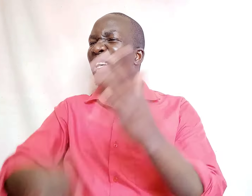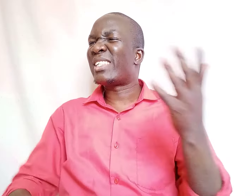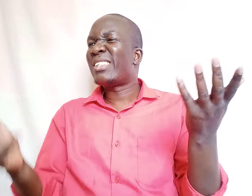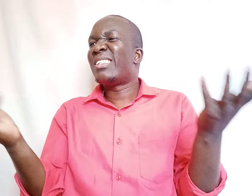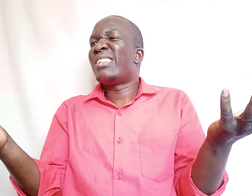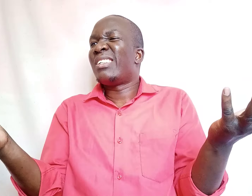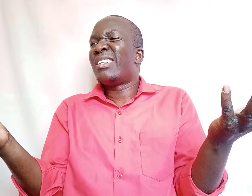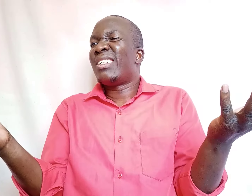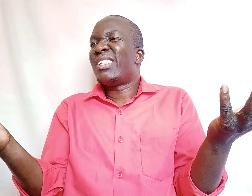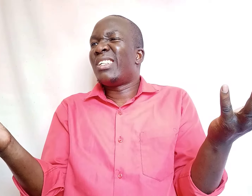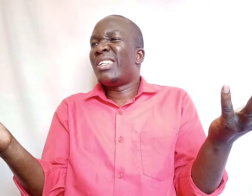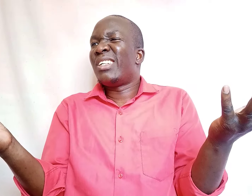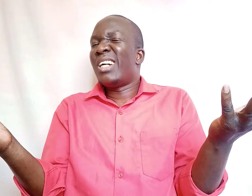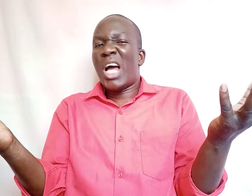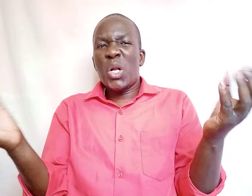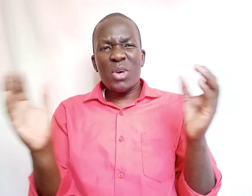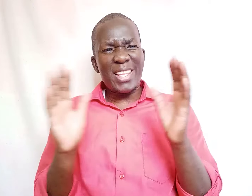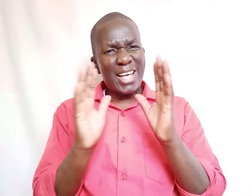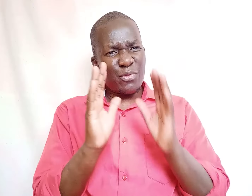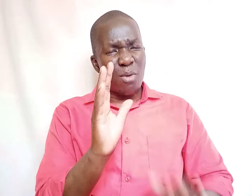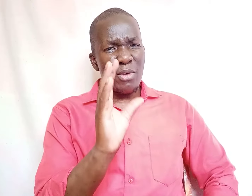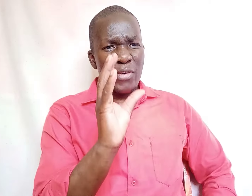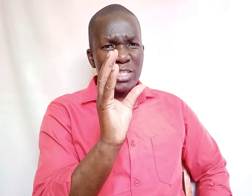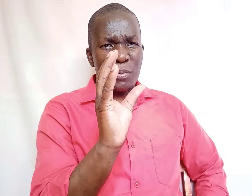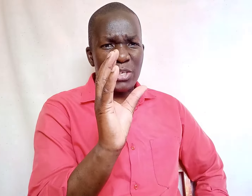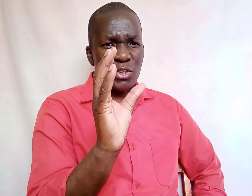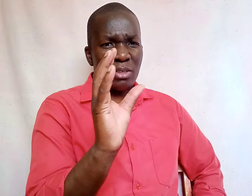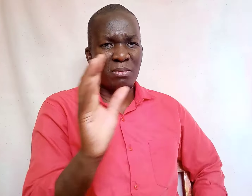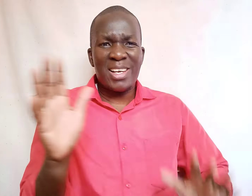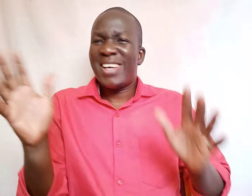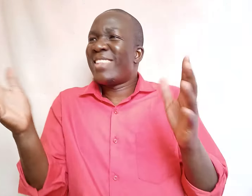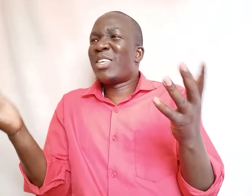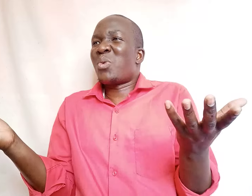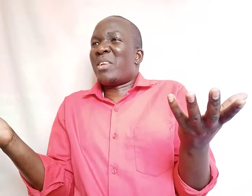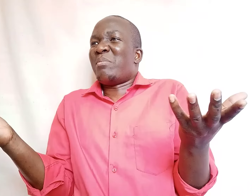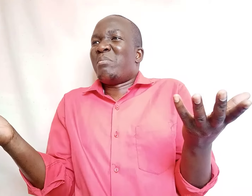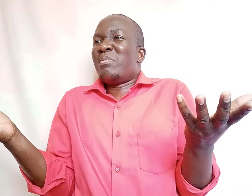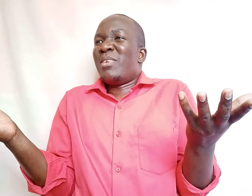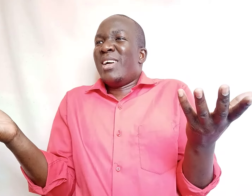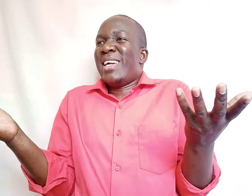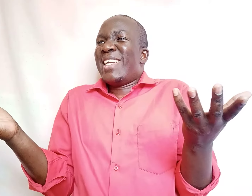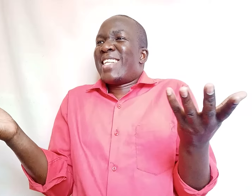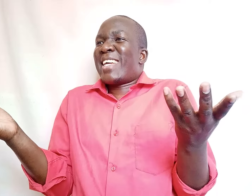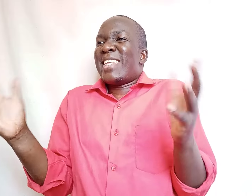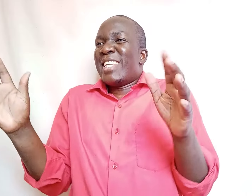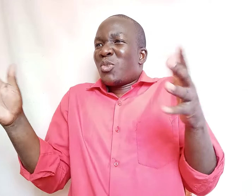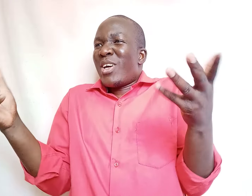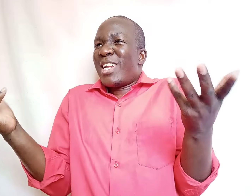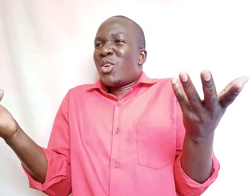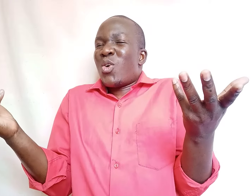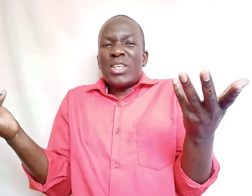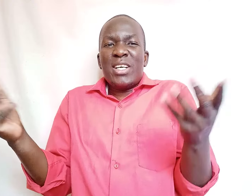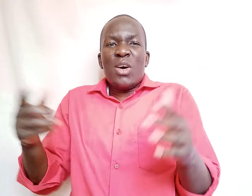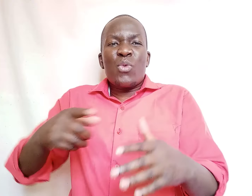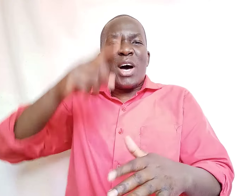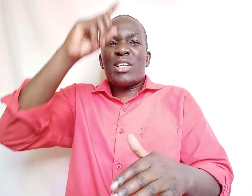what? Look at that form of expression. This one. It's like this one alone without